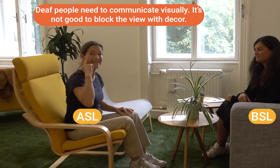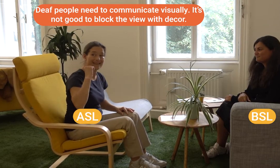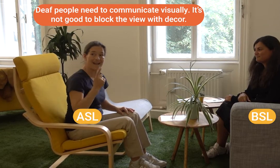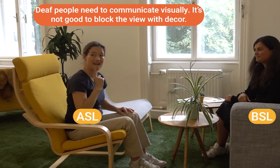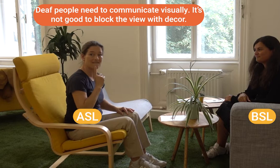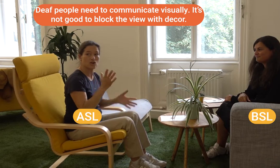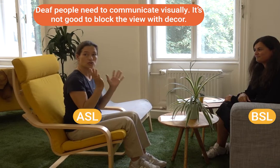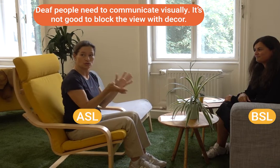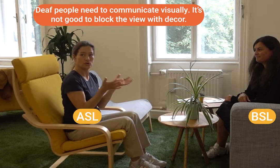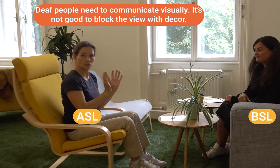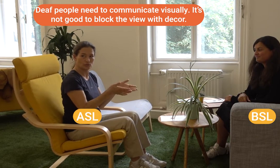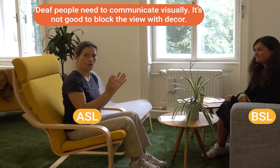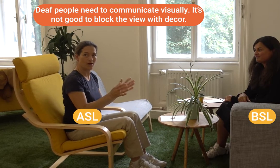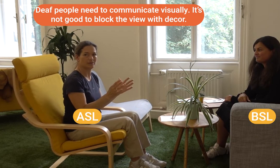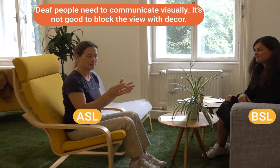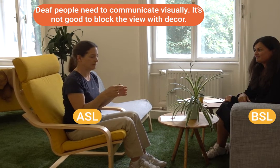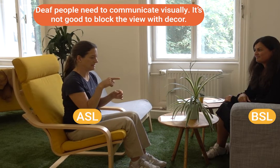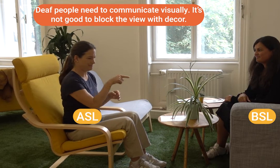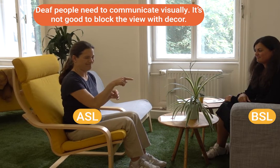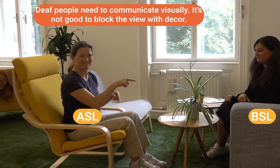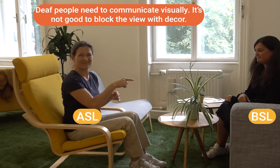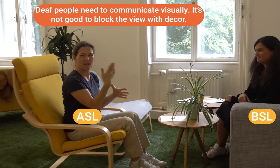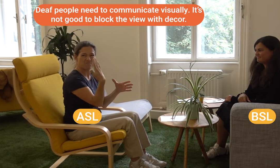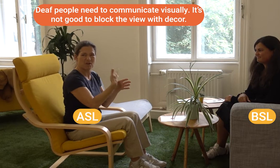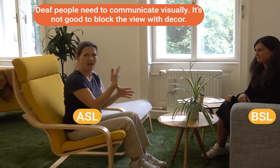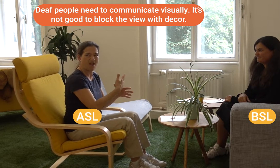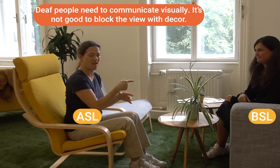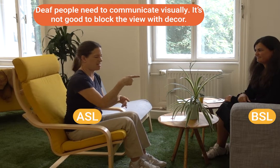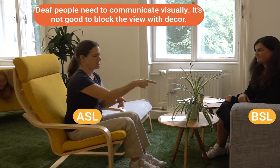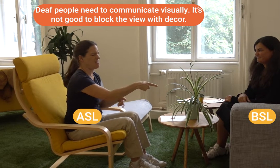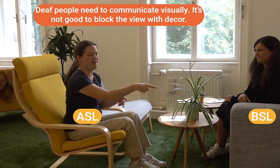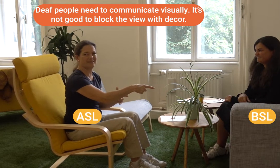Let's go and out! And later- sh-